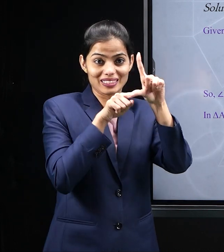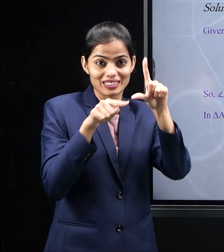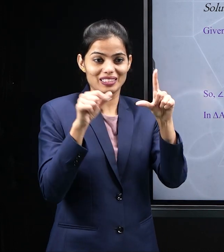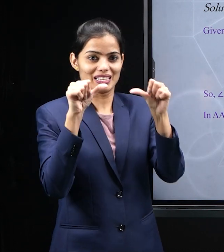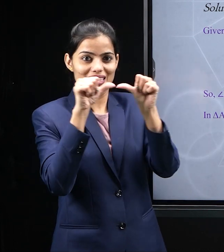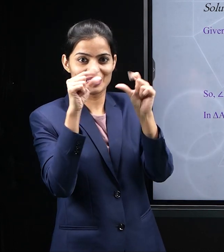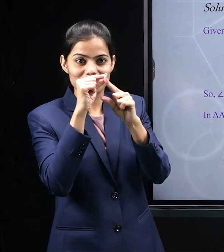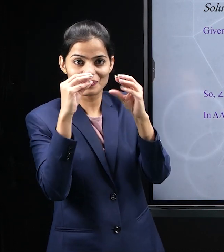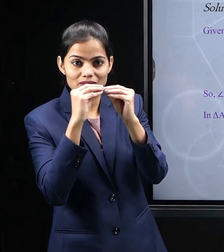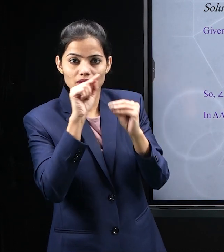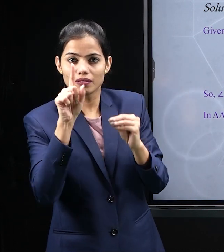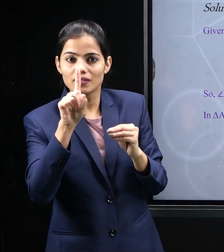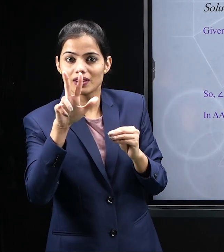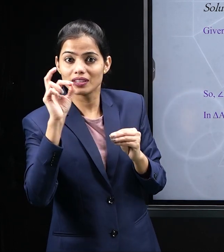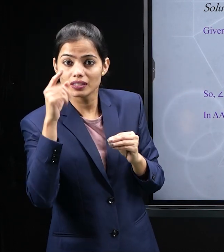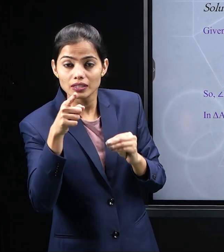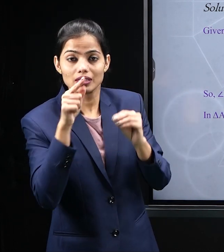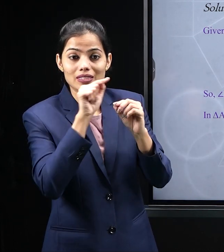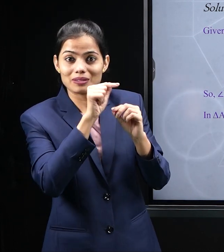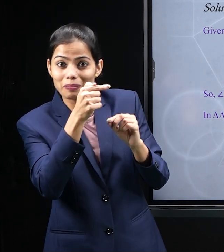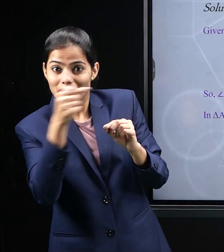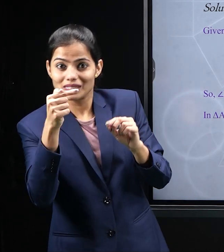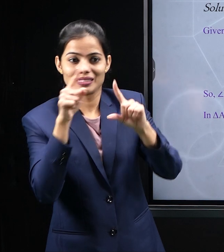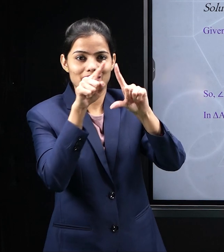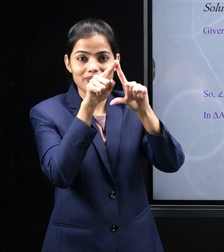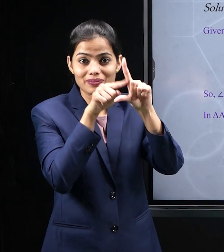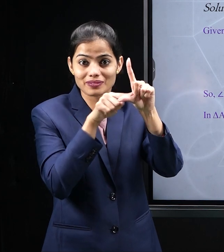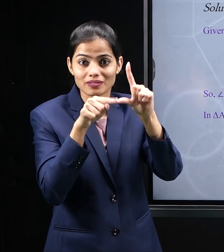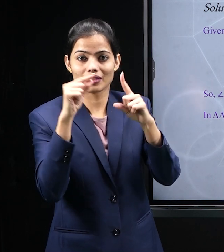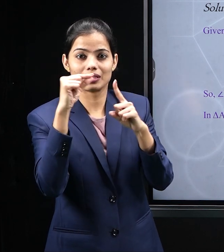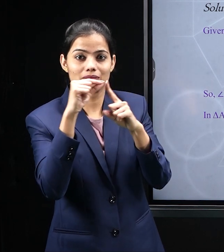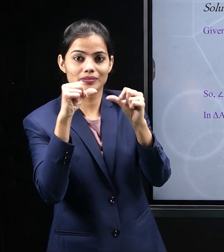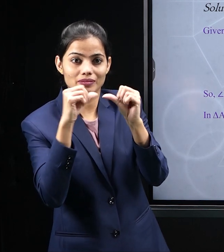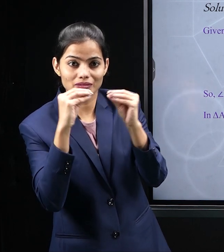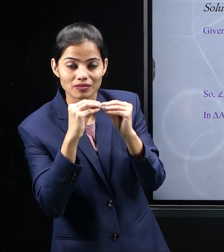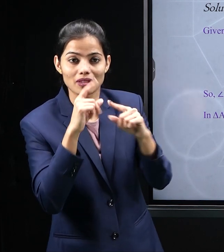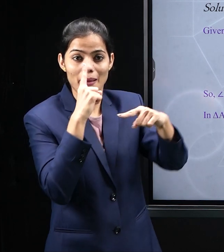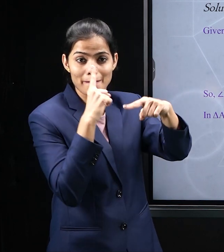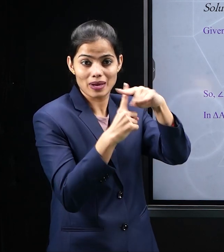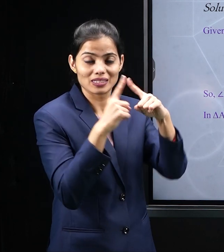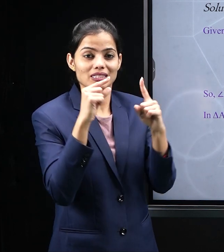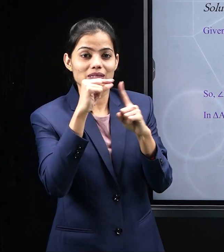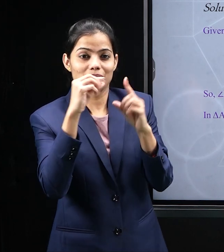Angle APB is equal to 180 degree minus angle PAB plus angle